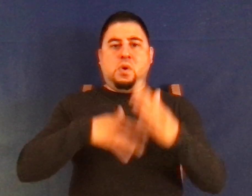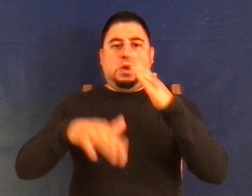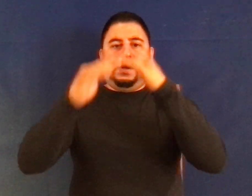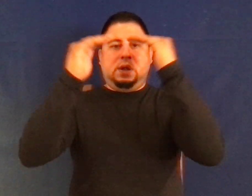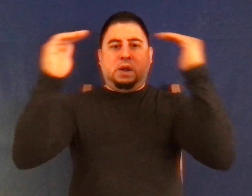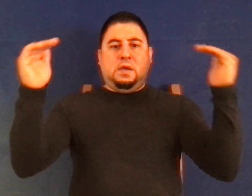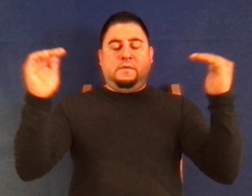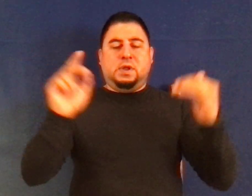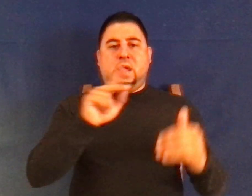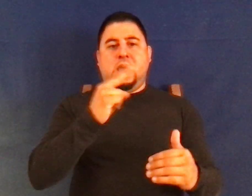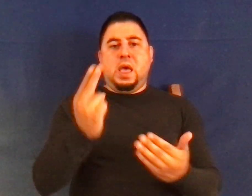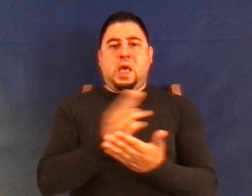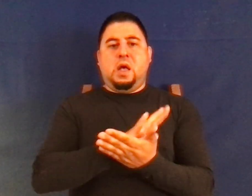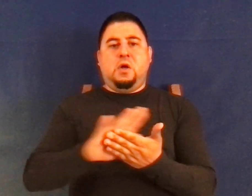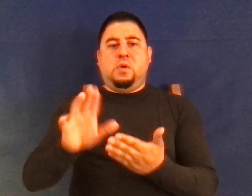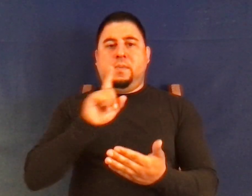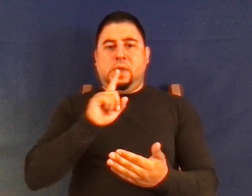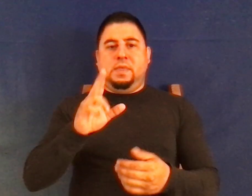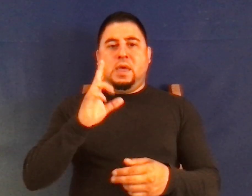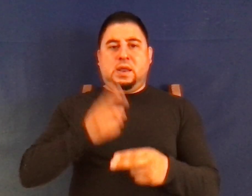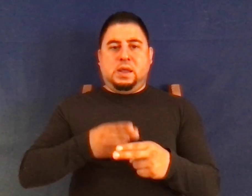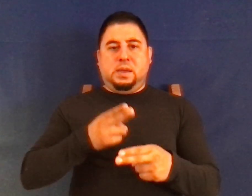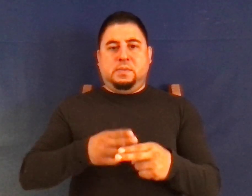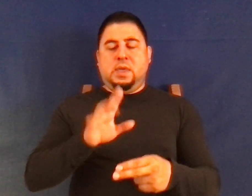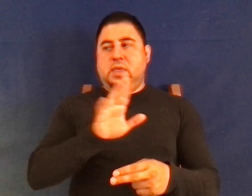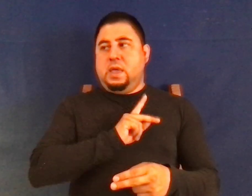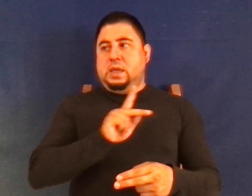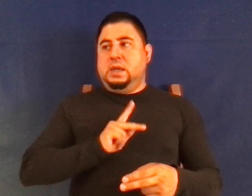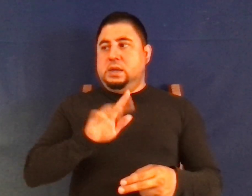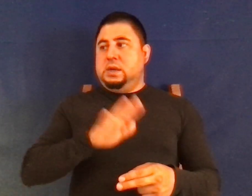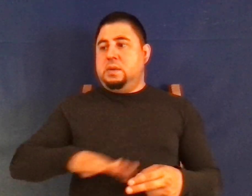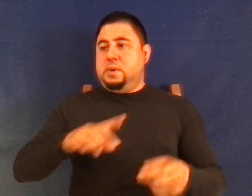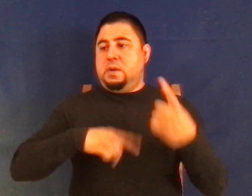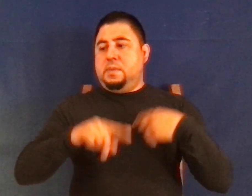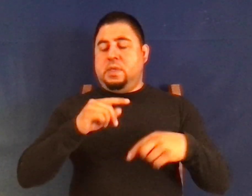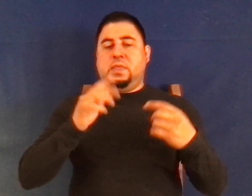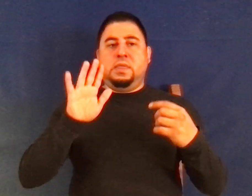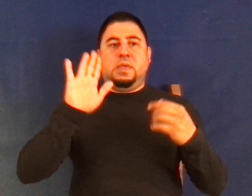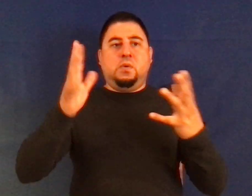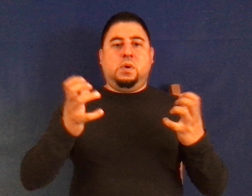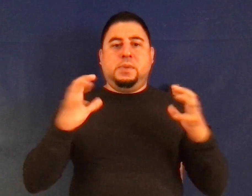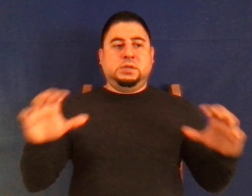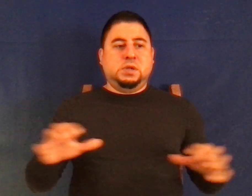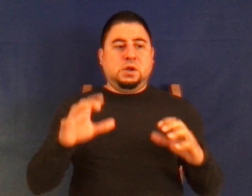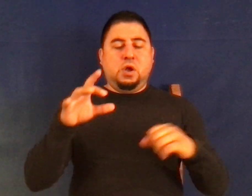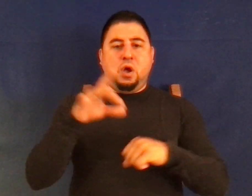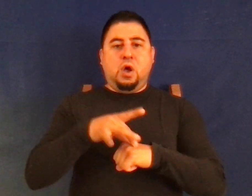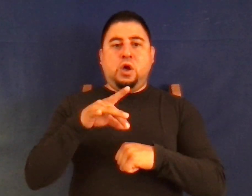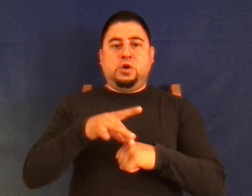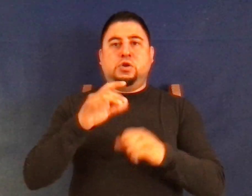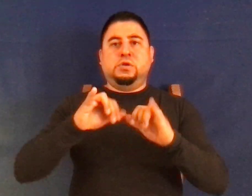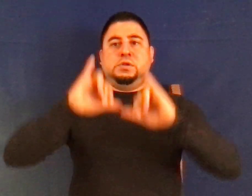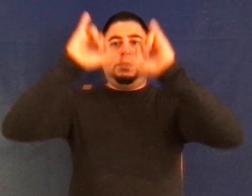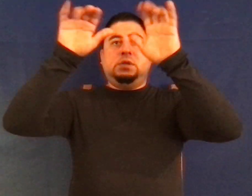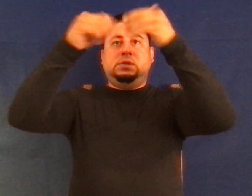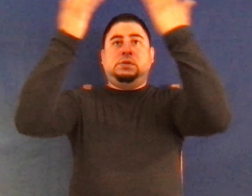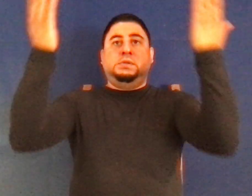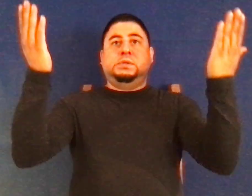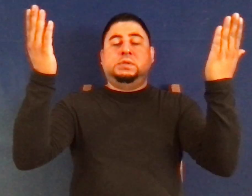in heaven, hallowed be thy name. Thy kingdom come, thy will be done, on earth as it is in